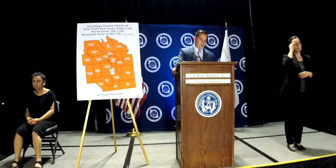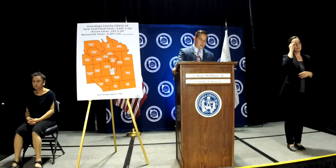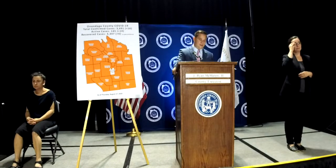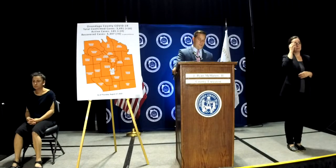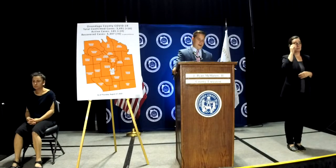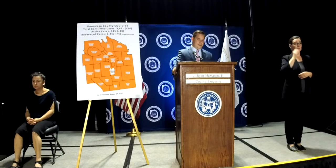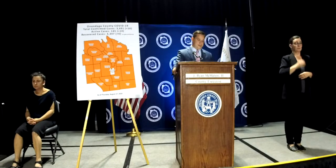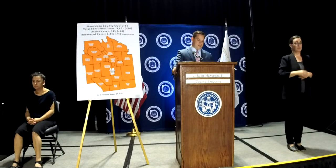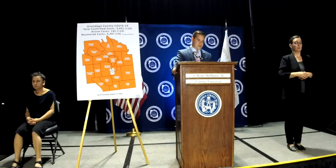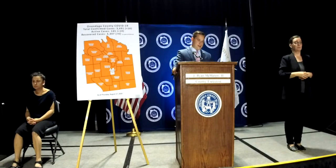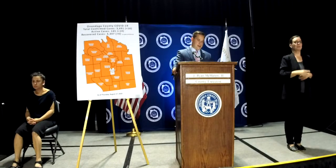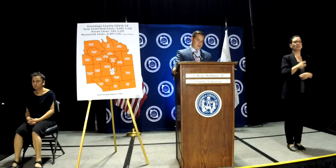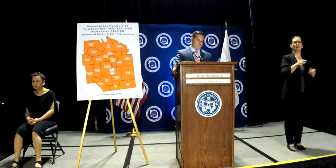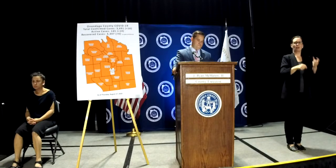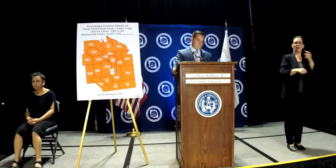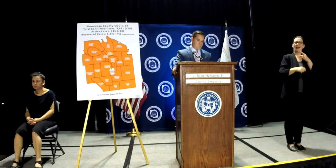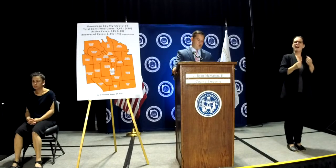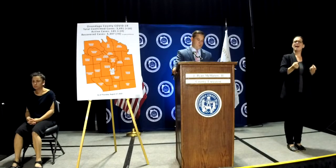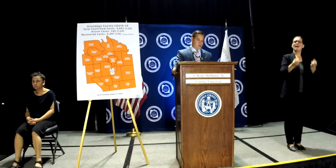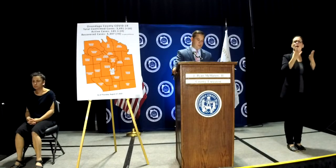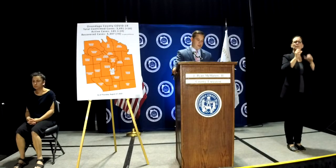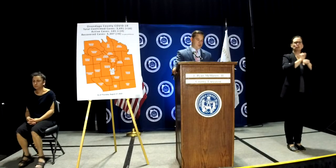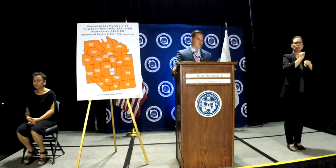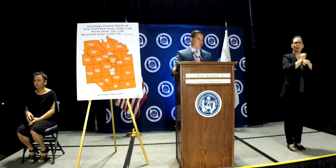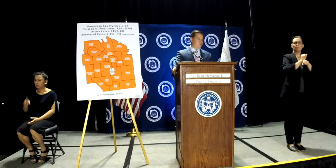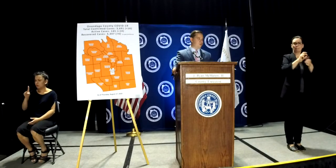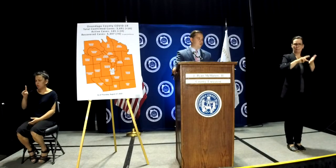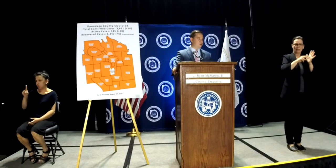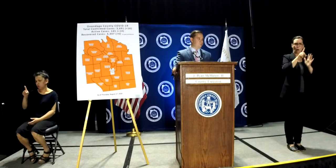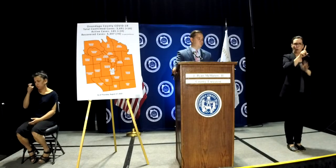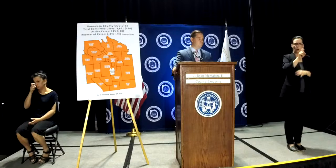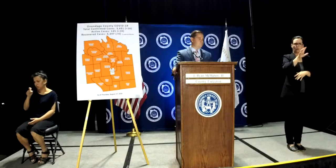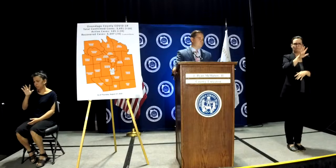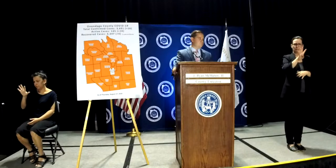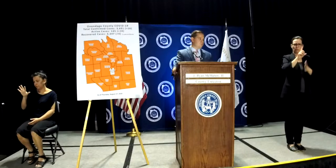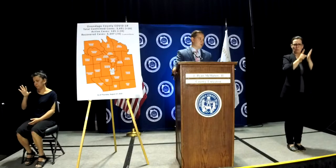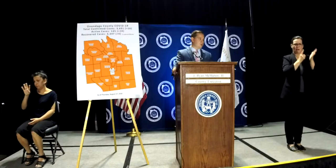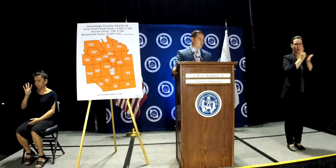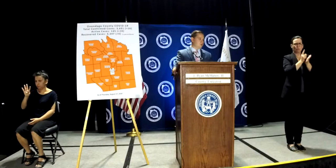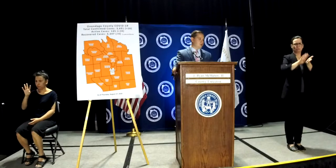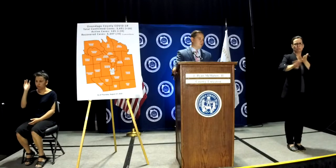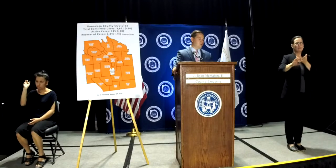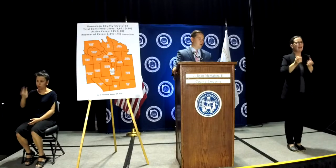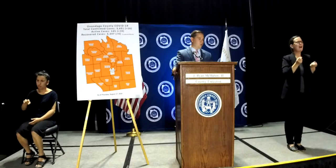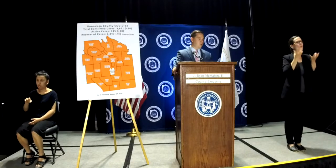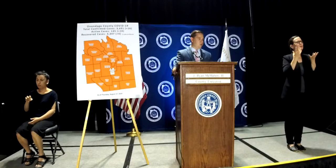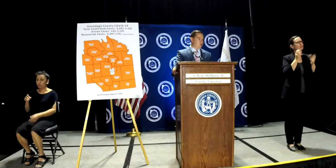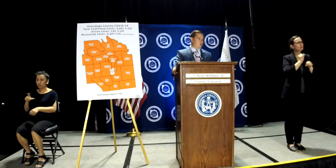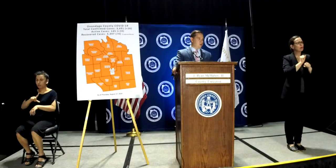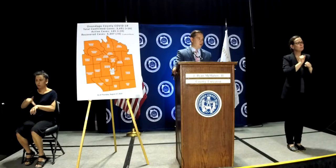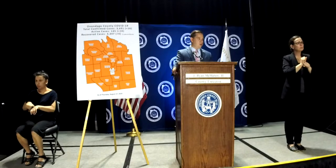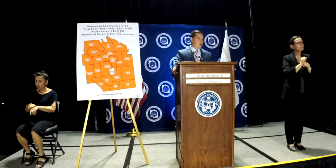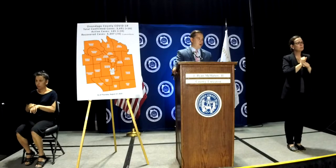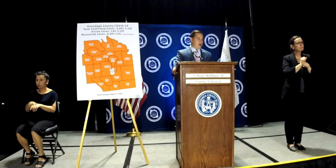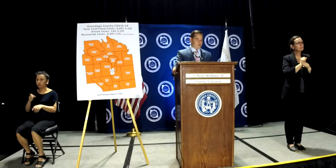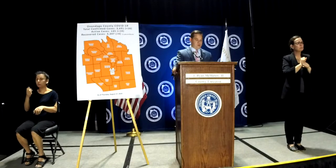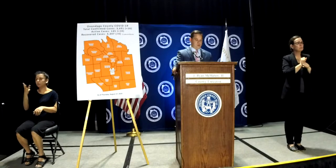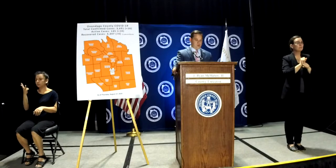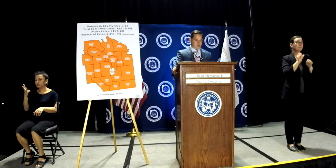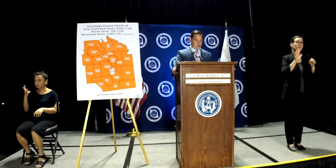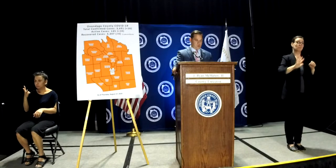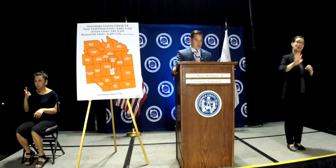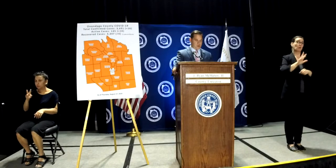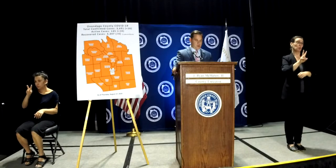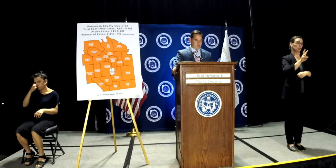jobs? It depends. Could be as many as 250. If we don't have